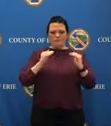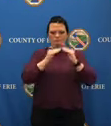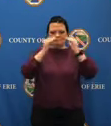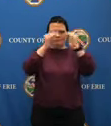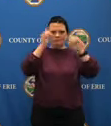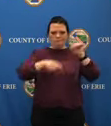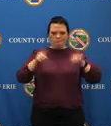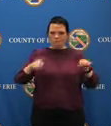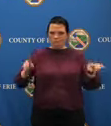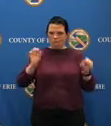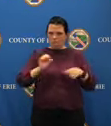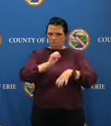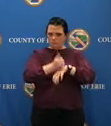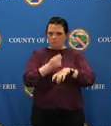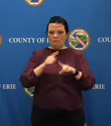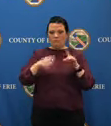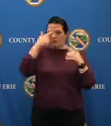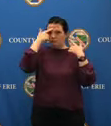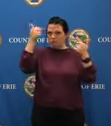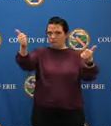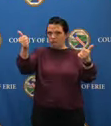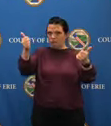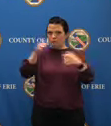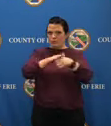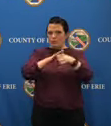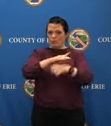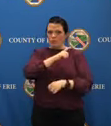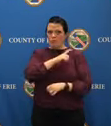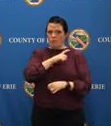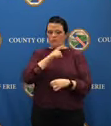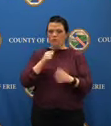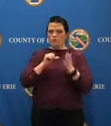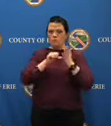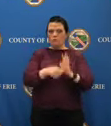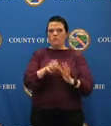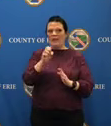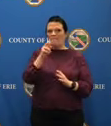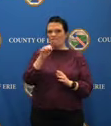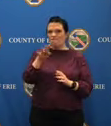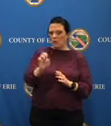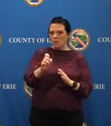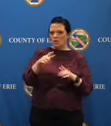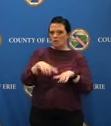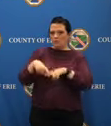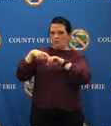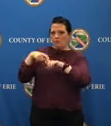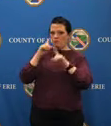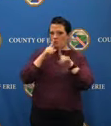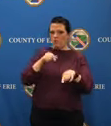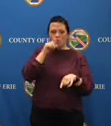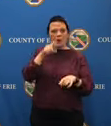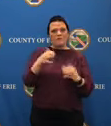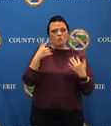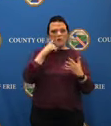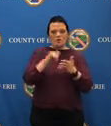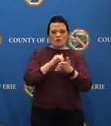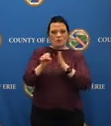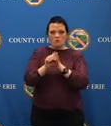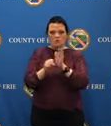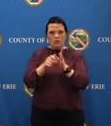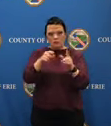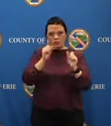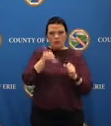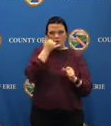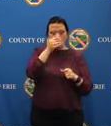here. But it's up to local law enforcement to enforce the pause orders. So you don't have to wait for New York State to do it. You can